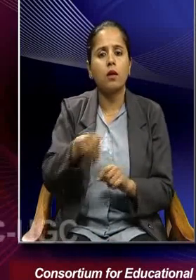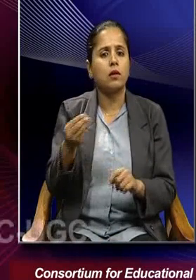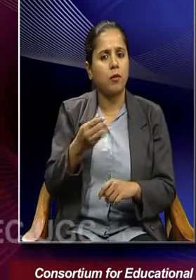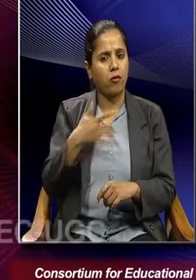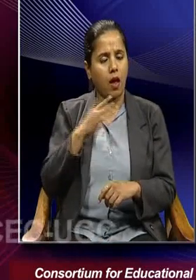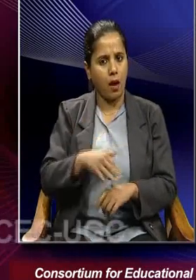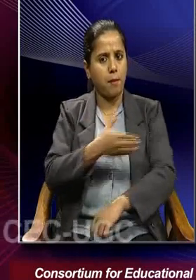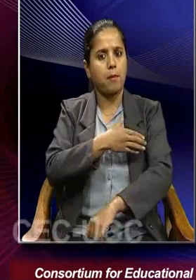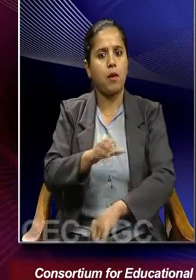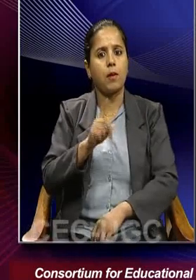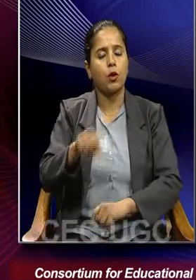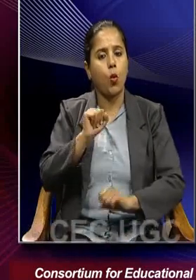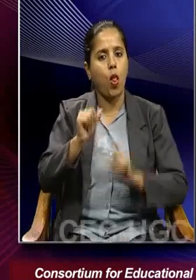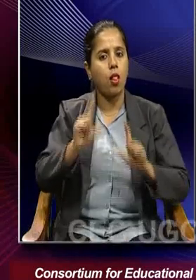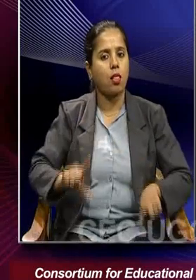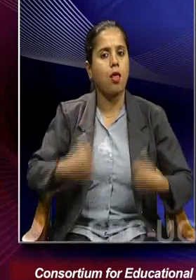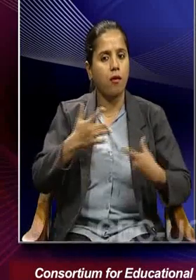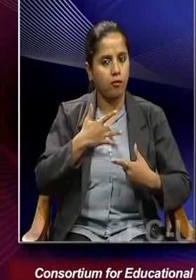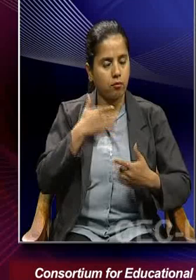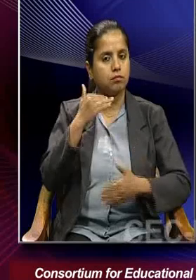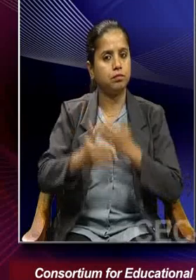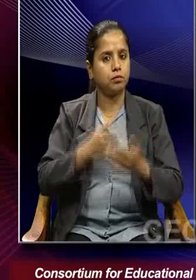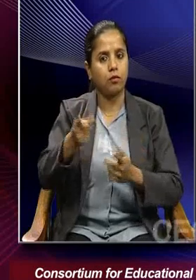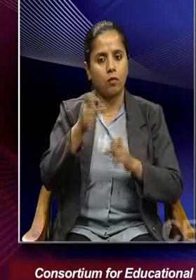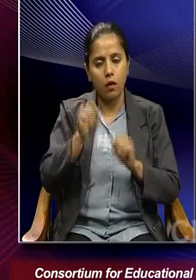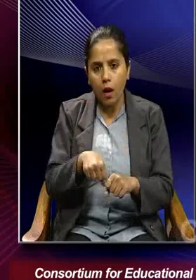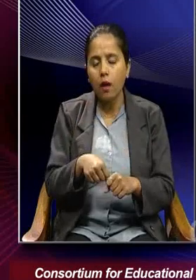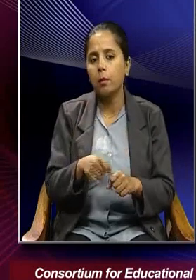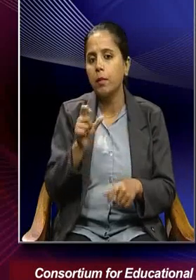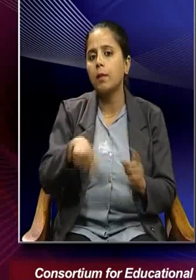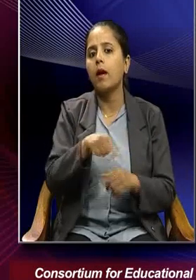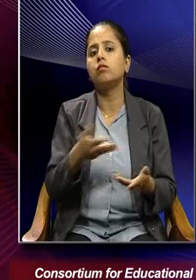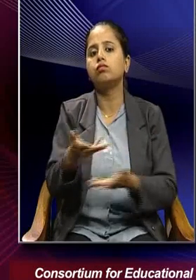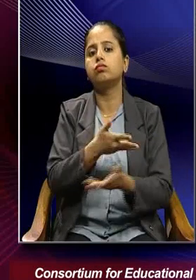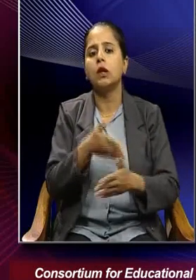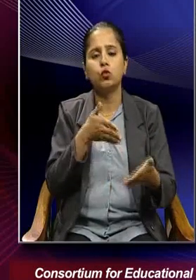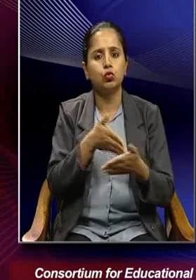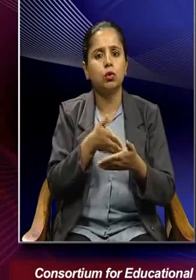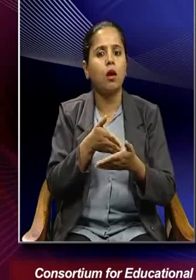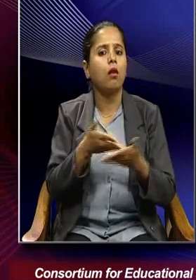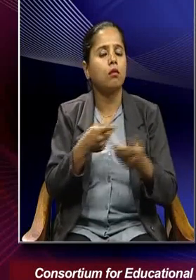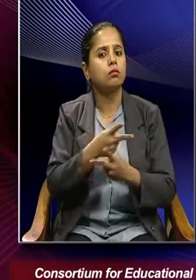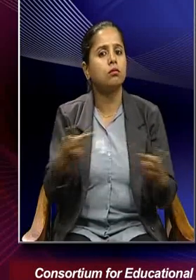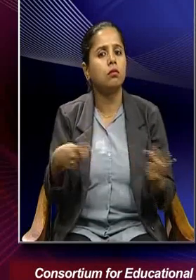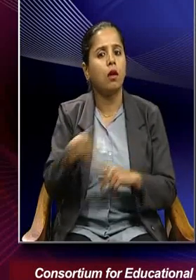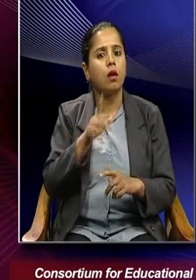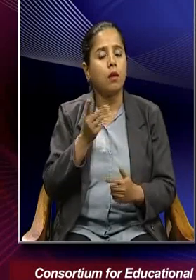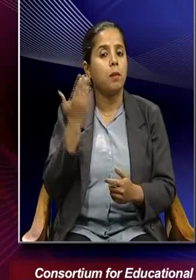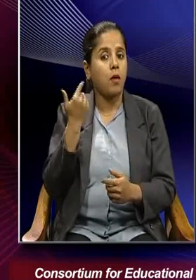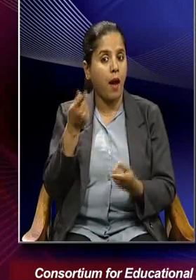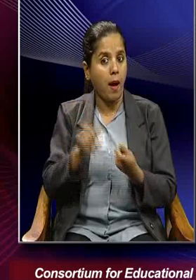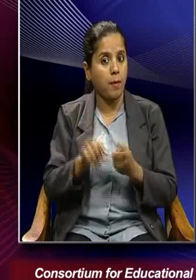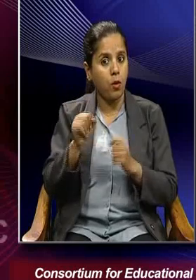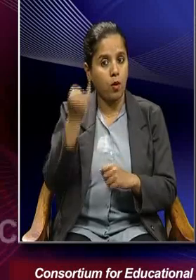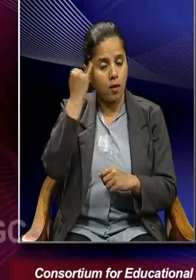of an empowerment in their lives, so they are able to in a way deal with the kind of challenges which are posed by the